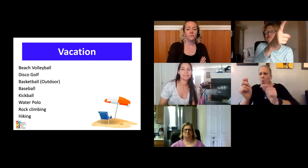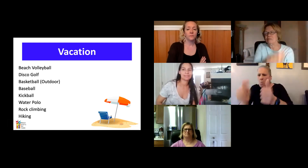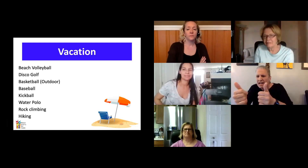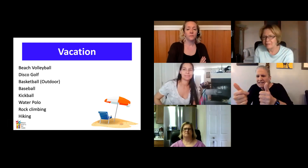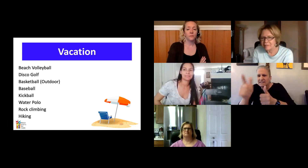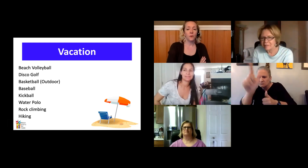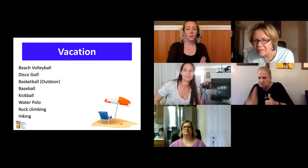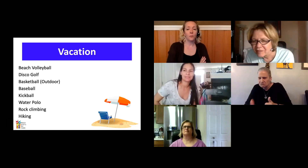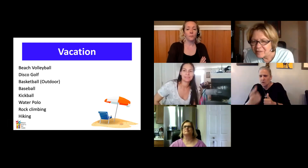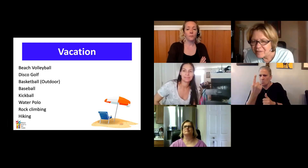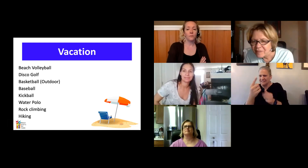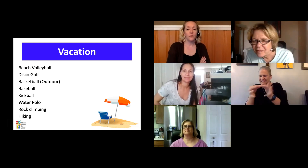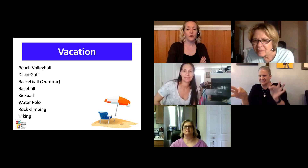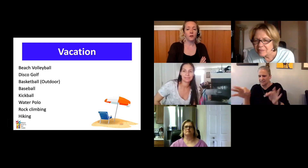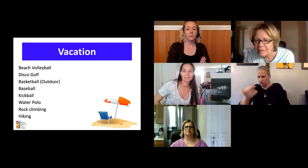Very good.